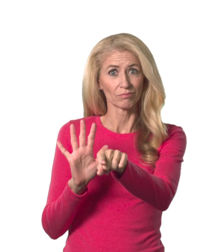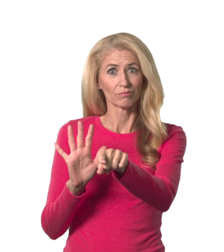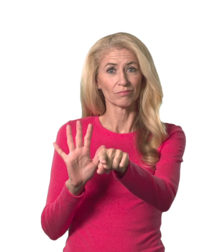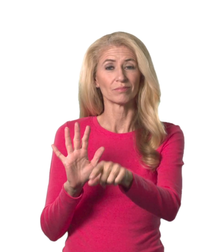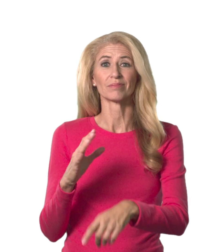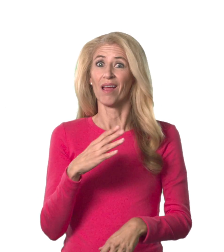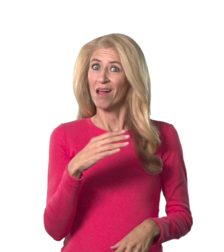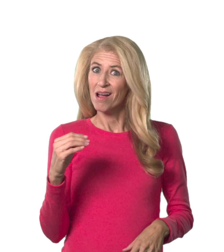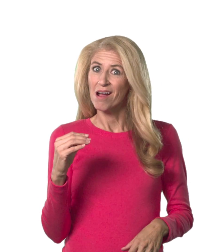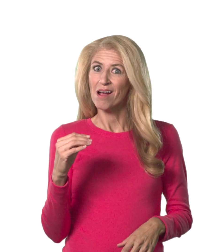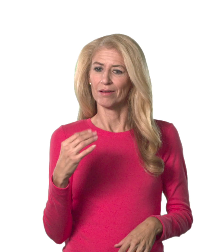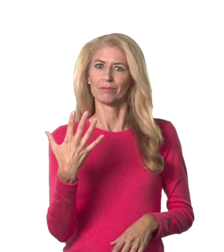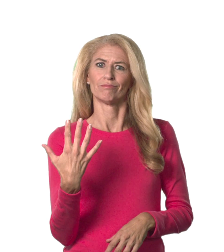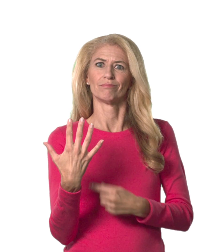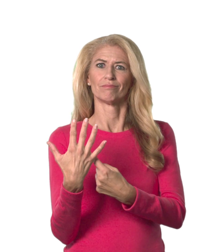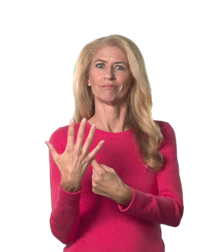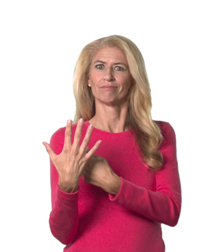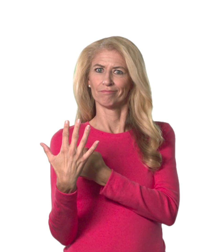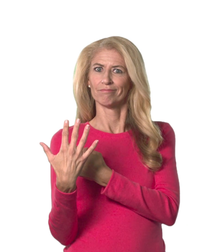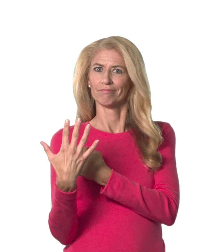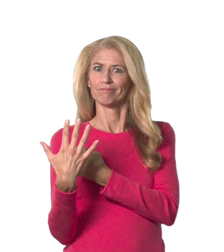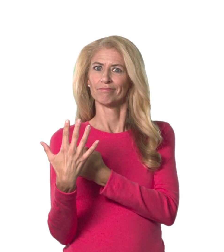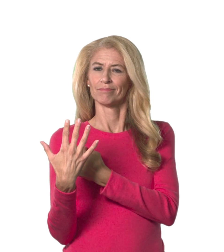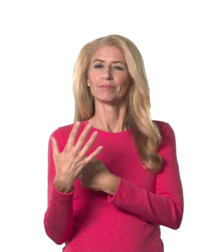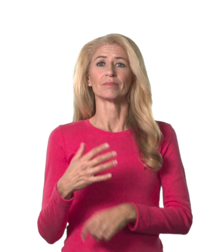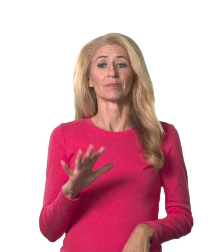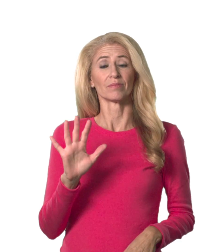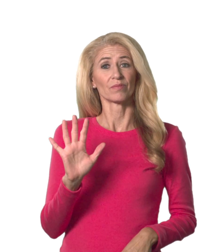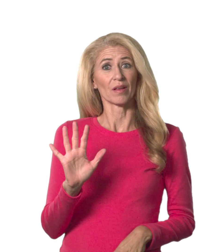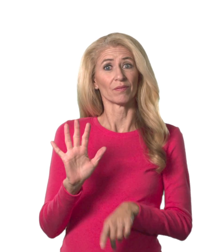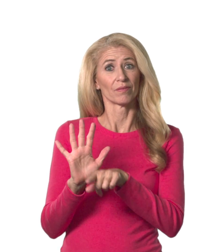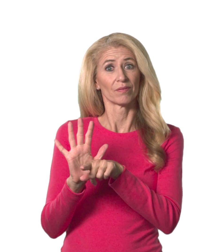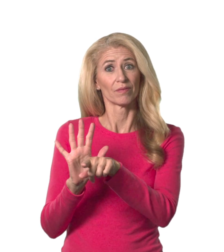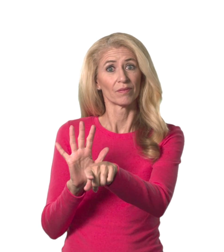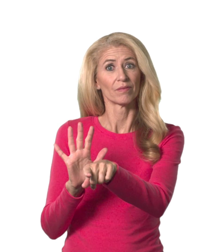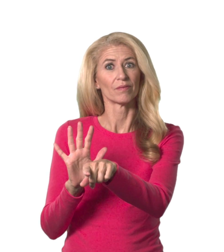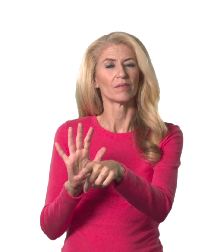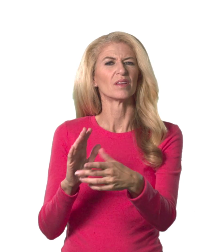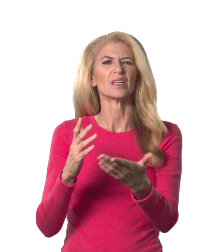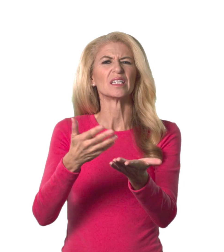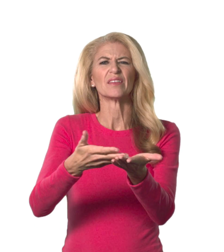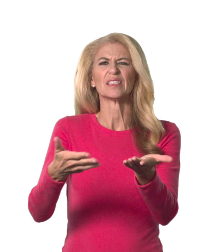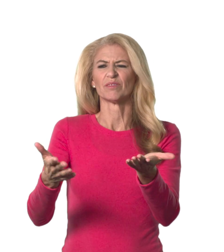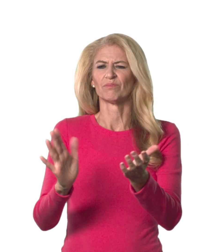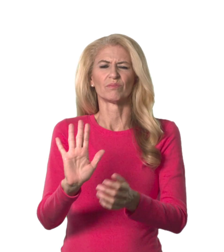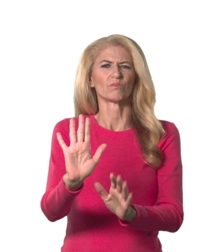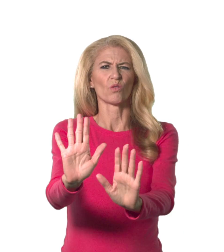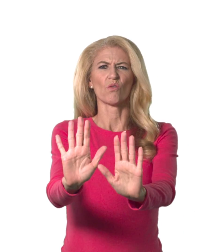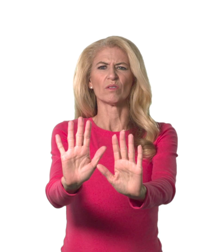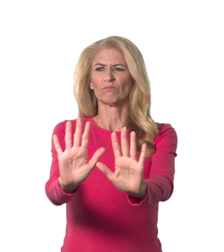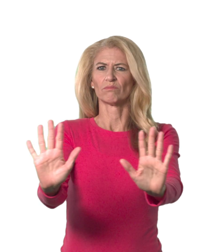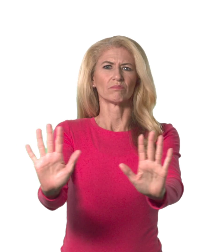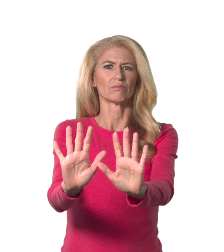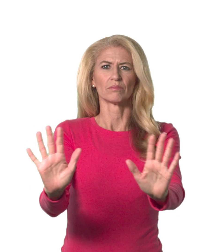outward or the palm facing inward. If the palm is facing outward, the object belongs to someone else.